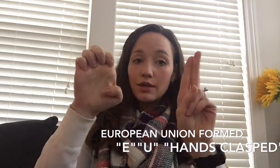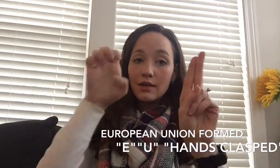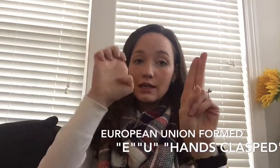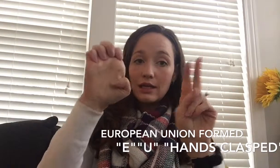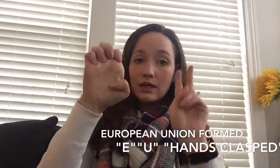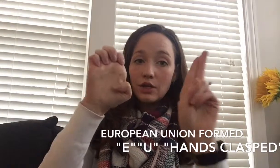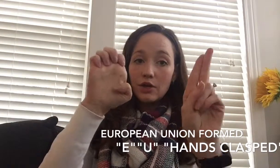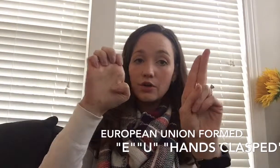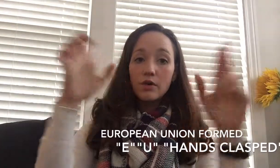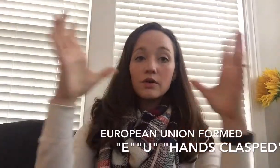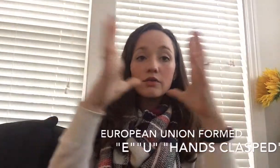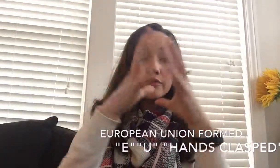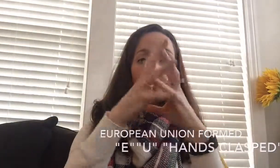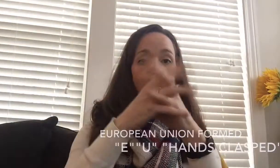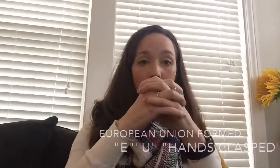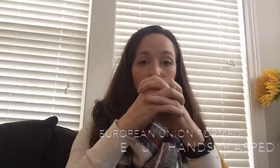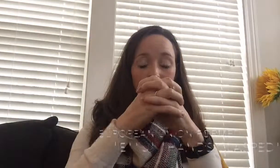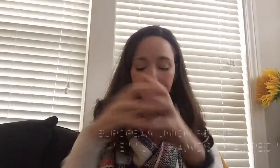Union, EU, formed.